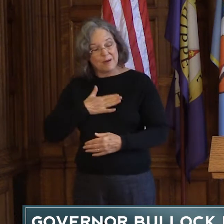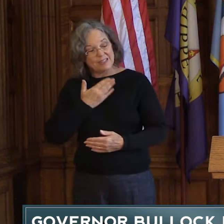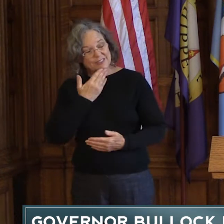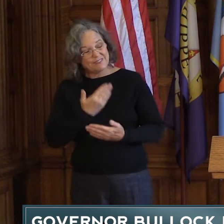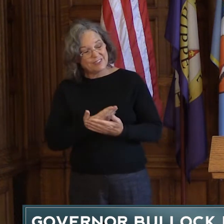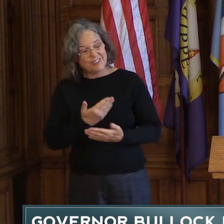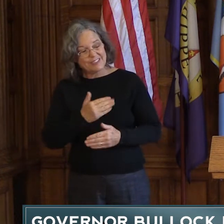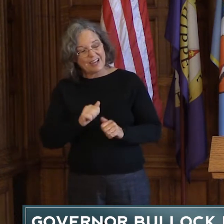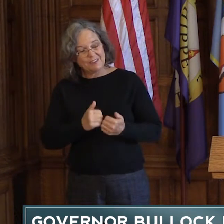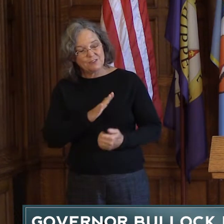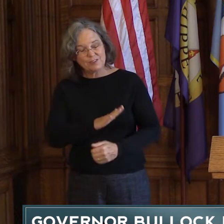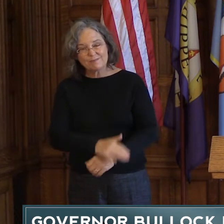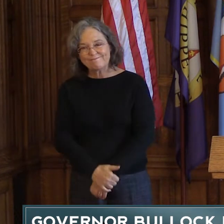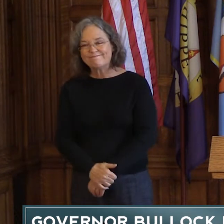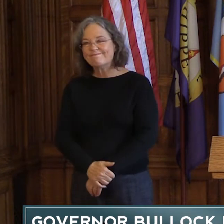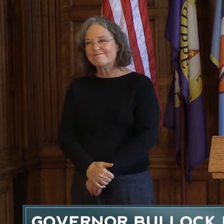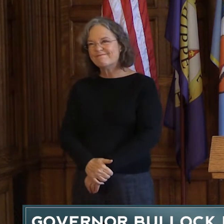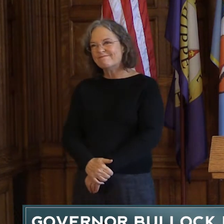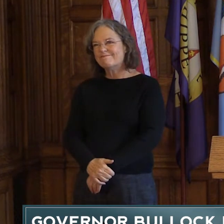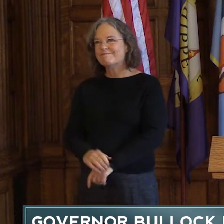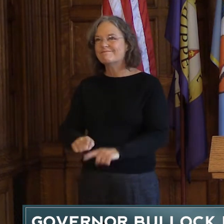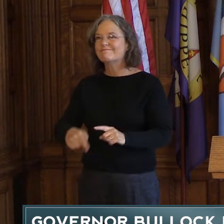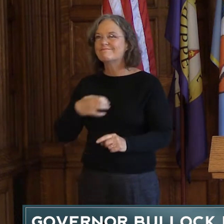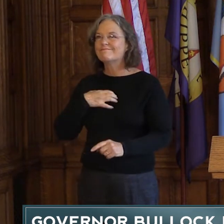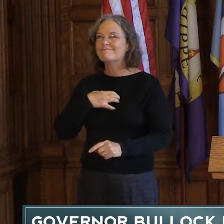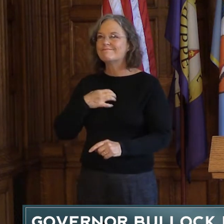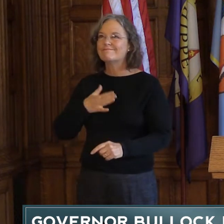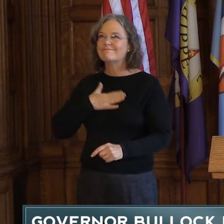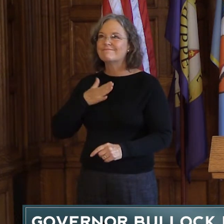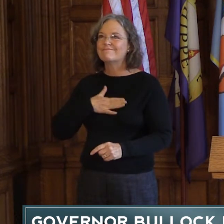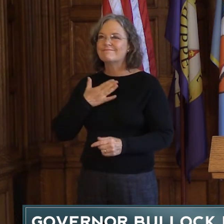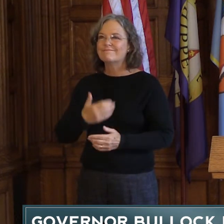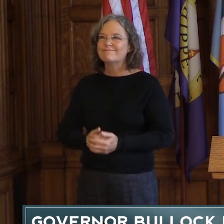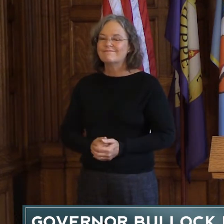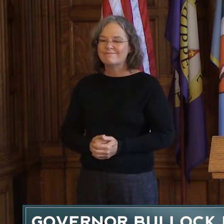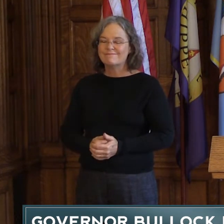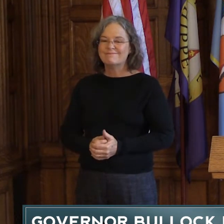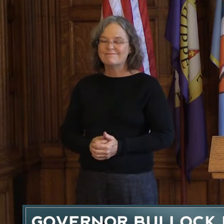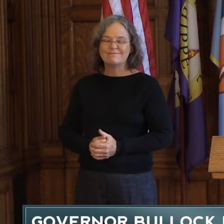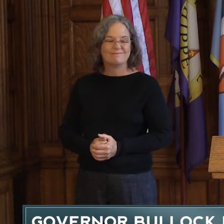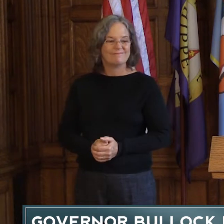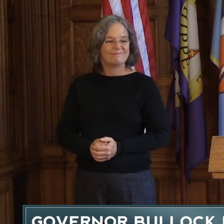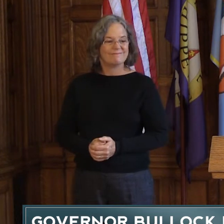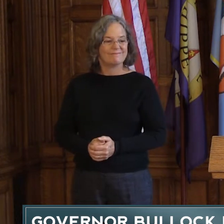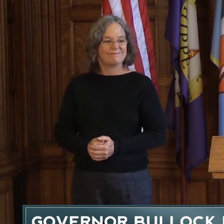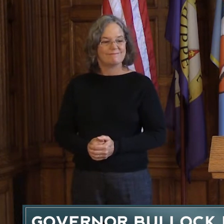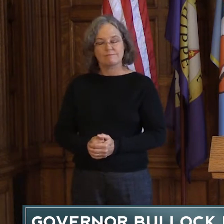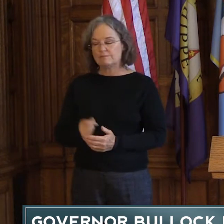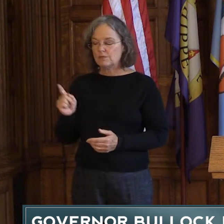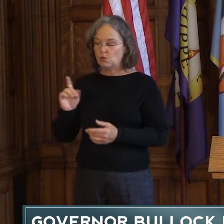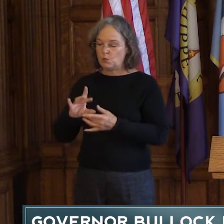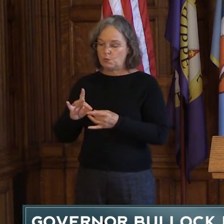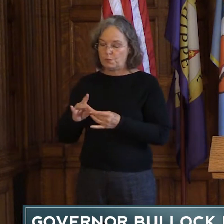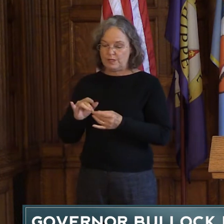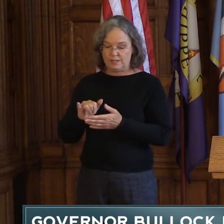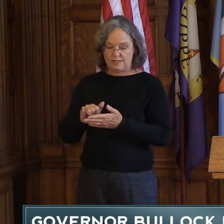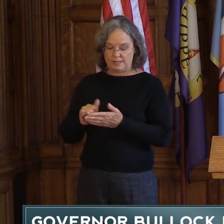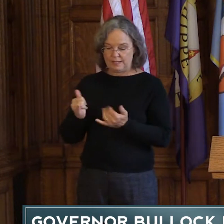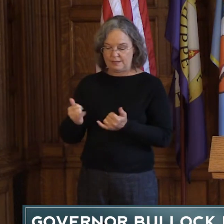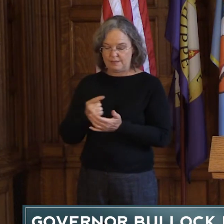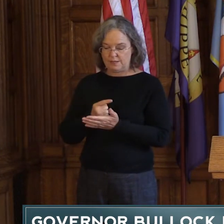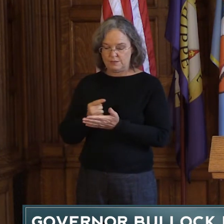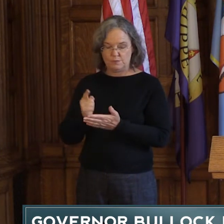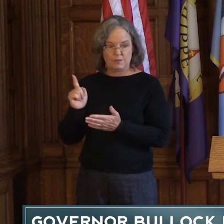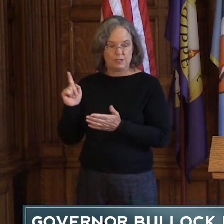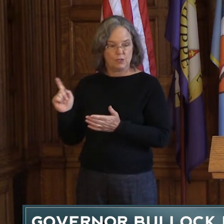Friday? Can't complain. Pretty happy. So you just mentioned that earlier this week you amended